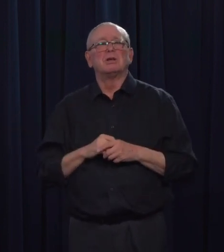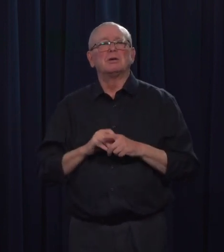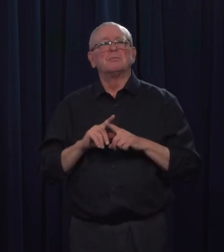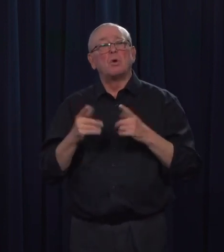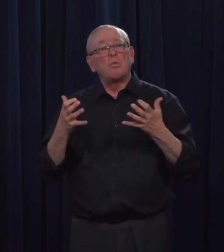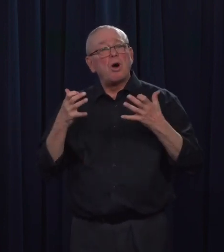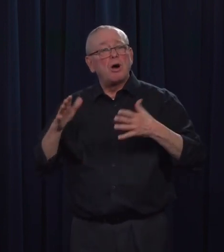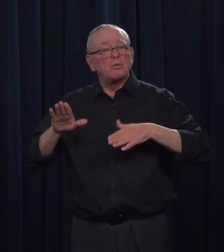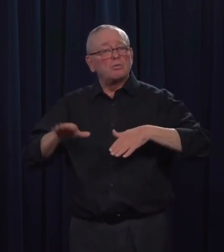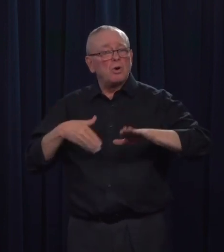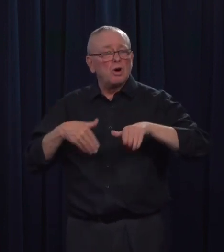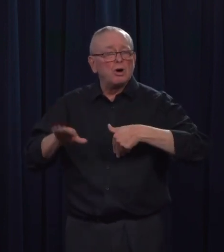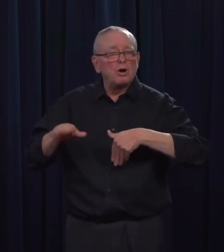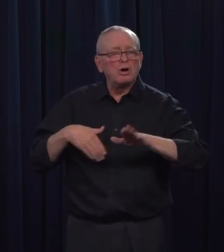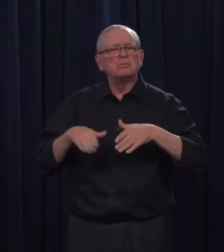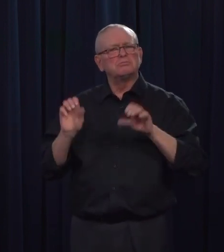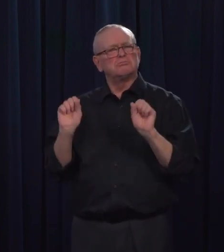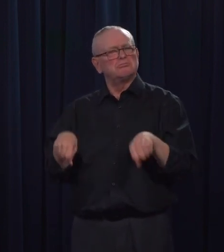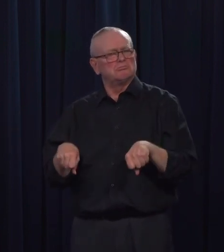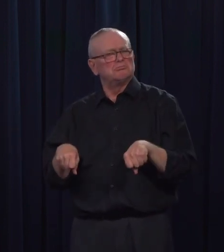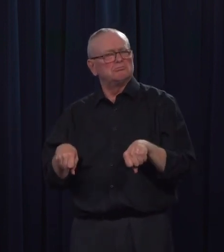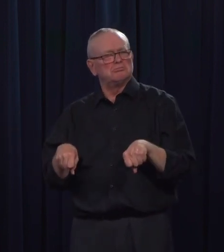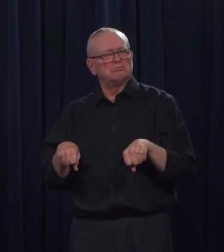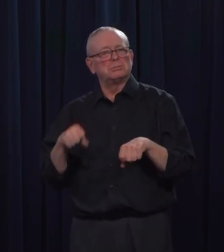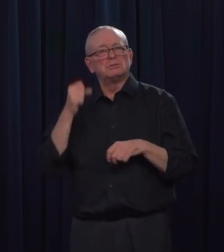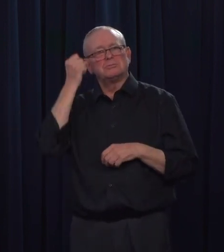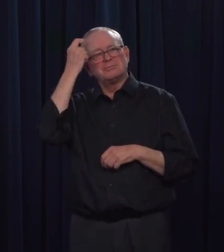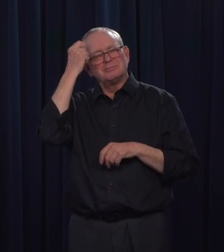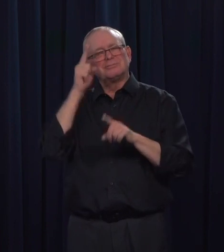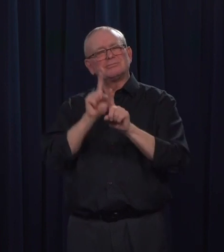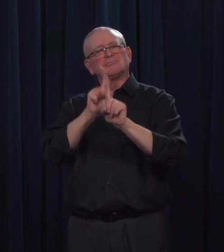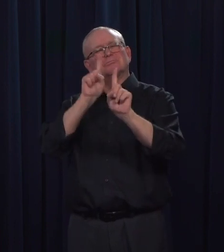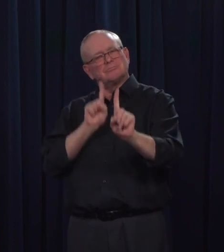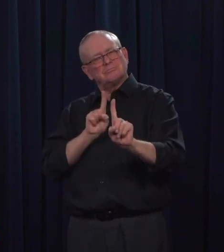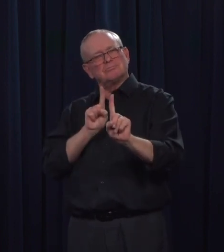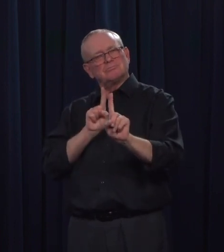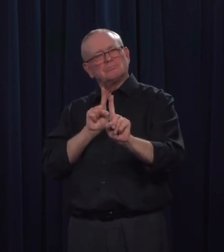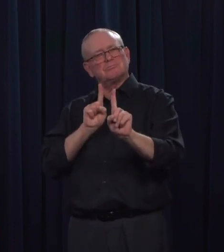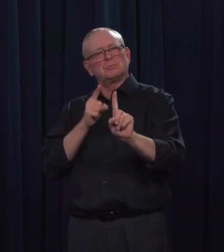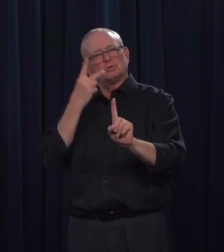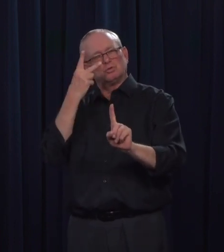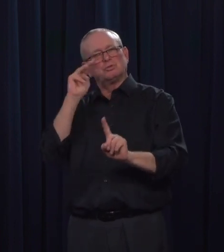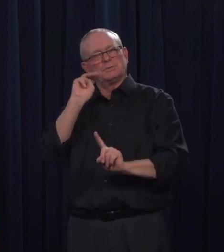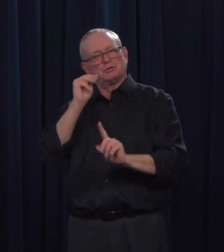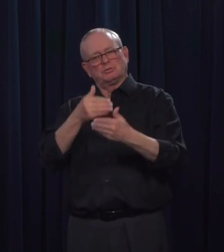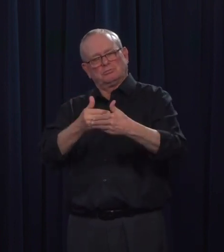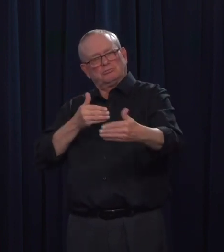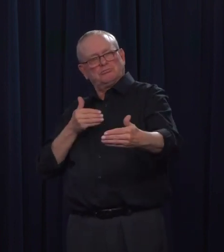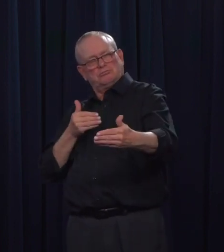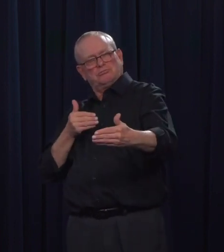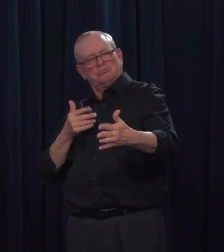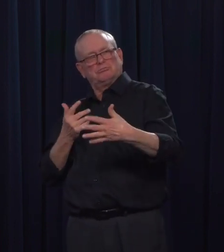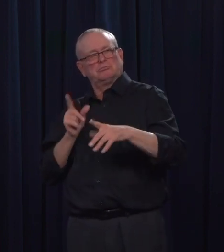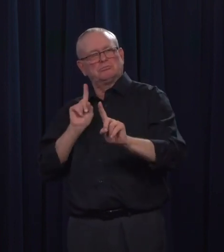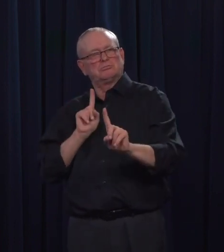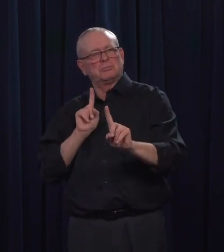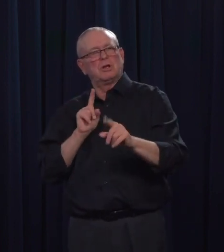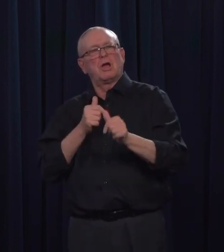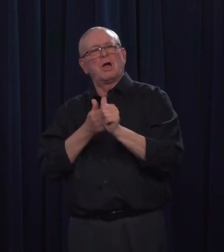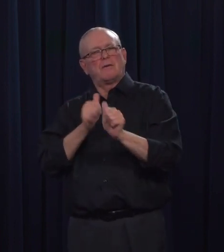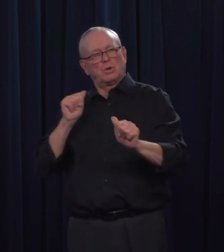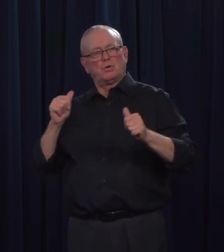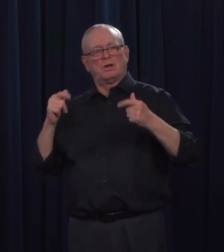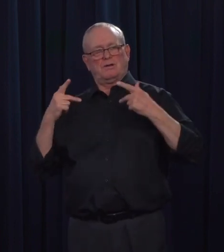as long as they're 2 meters apart from others, that's okay for them to be outside as long as they're remaining distant from others.